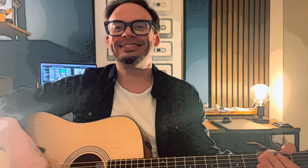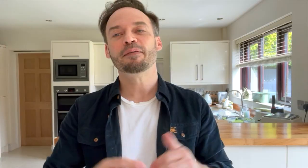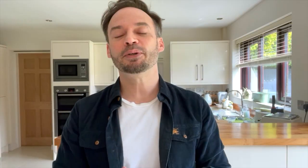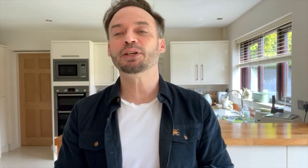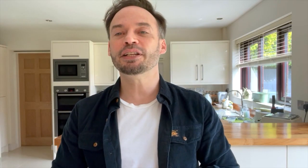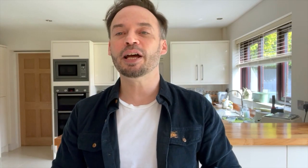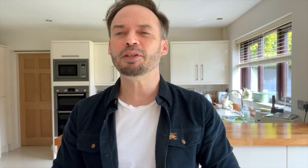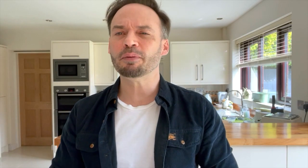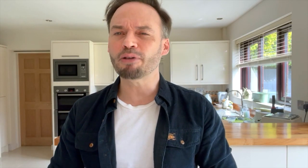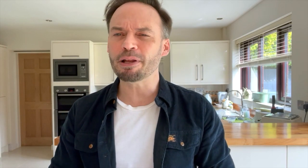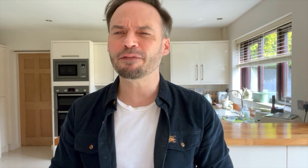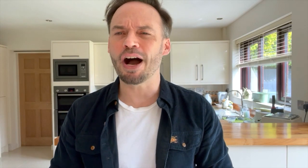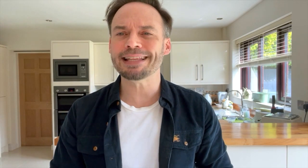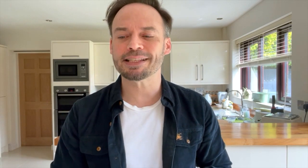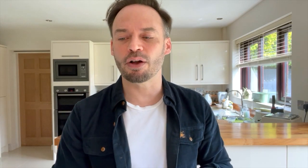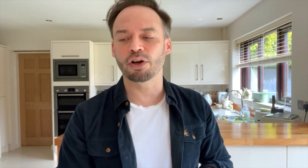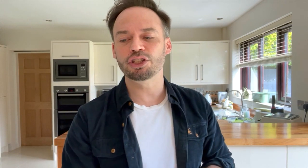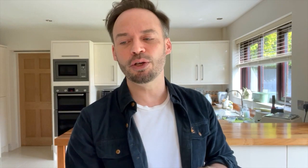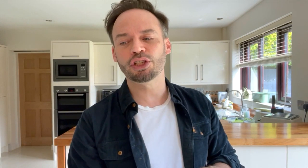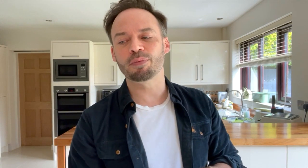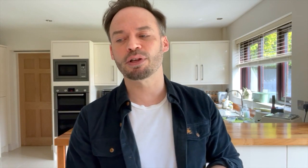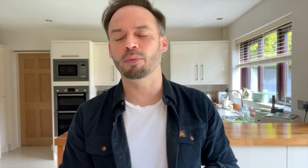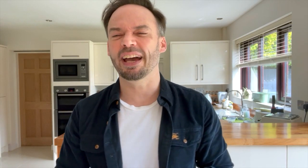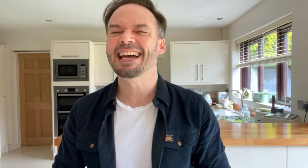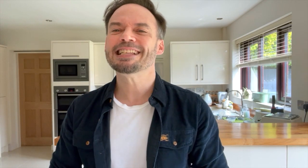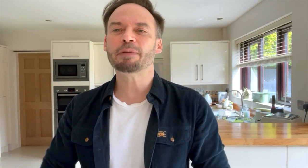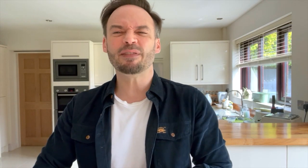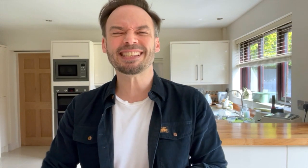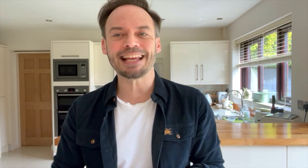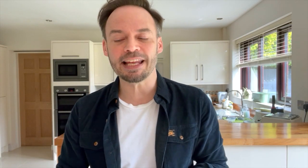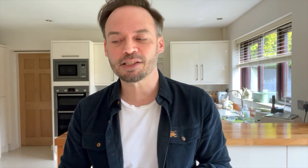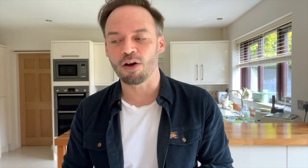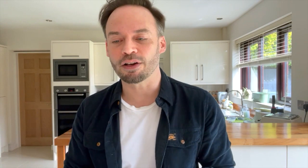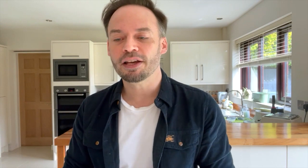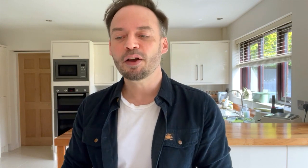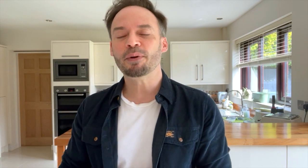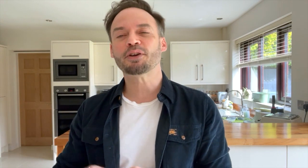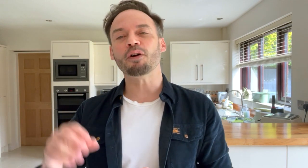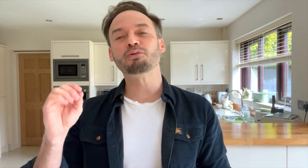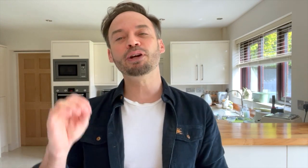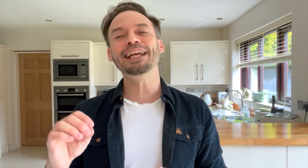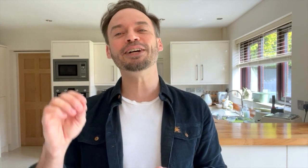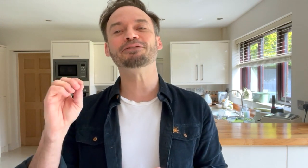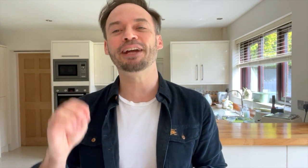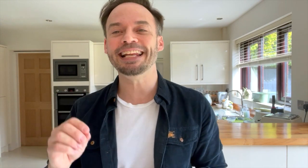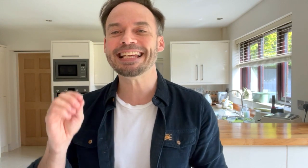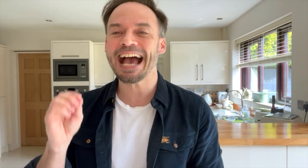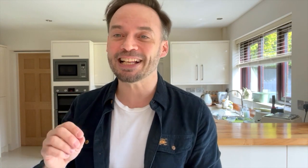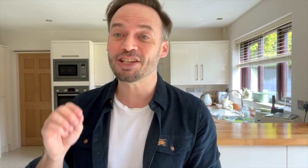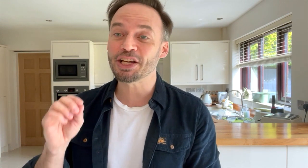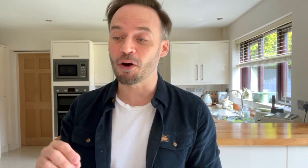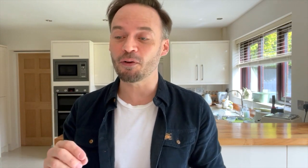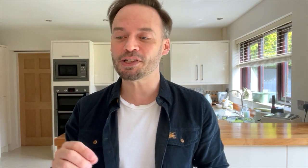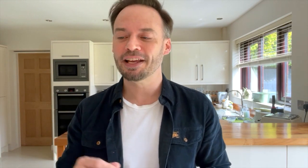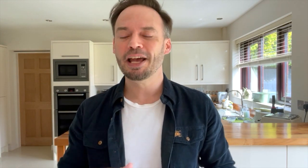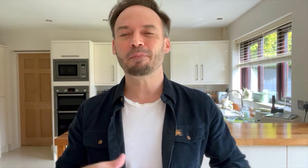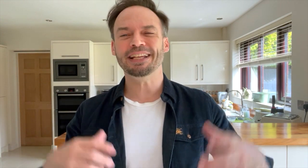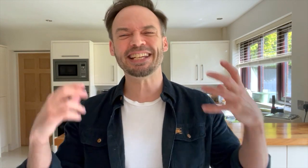but you can uh you can probably find that song on youtube somewhere it's a bit of a silly song but it's got a real really catchy chorus and you